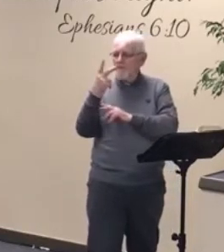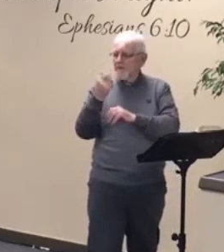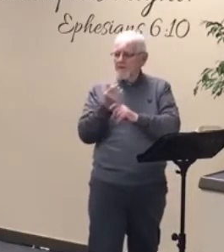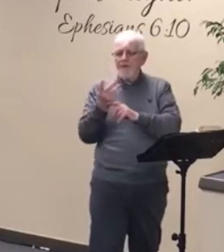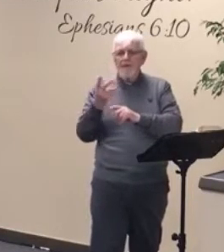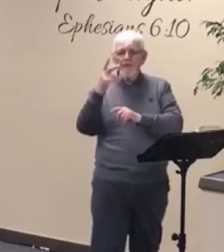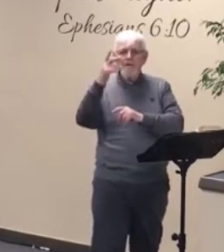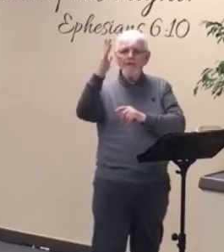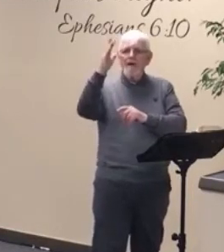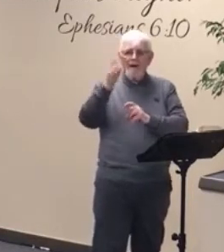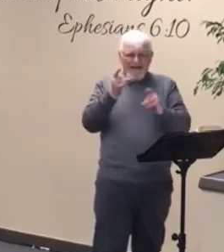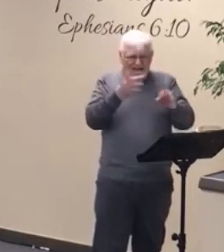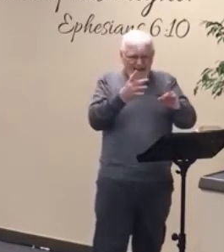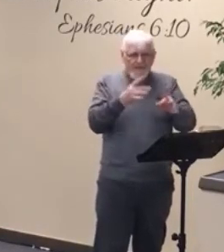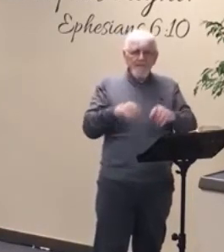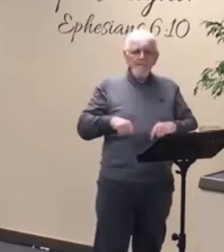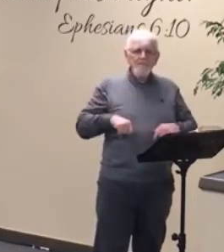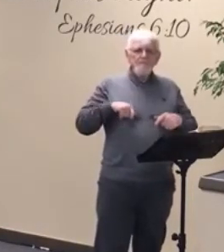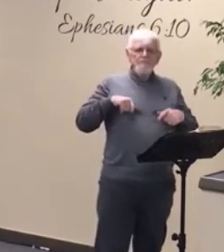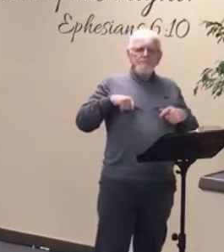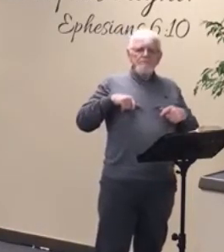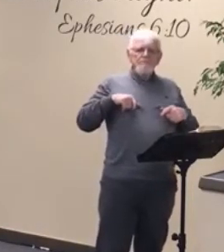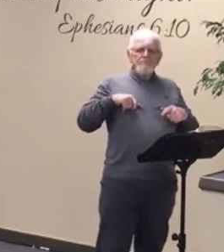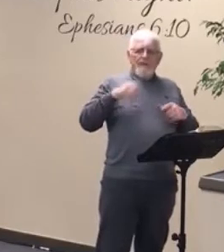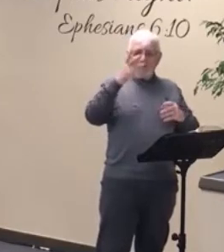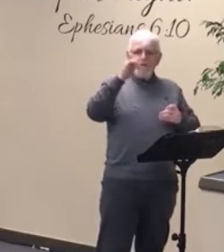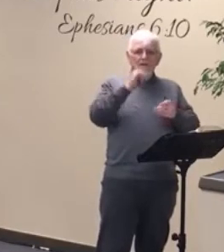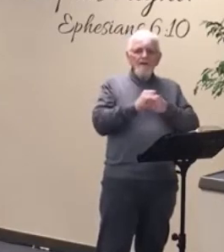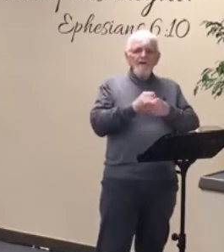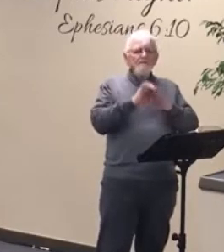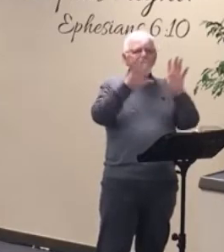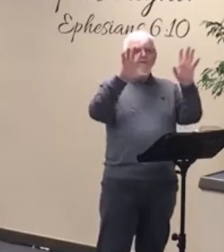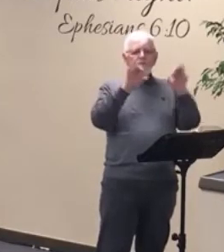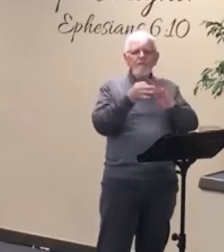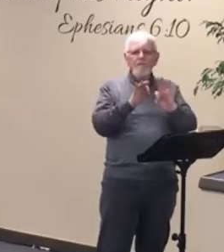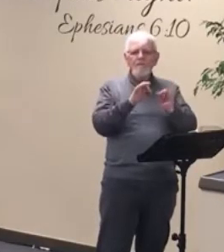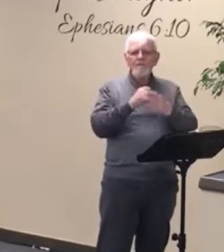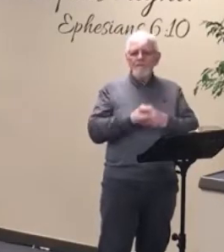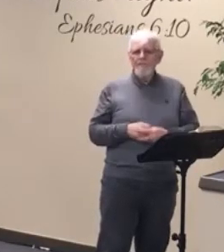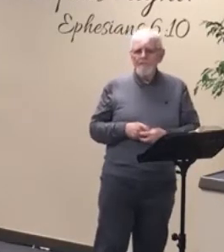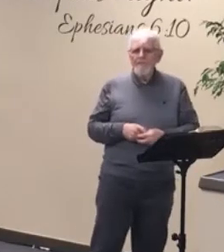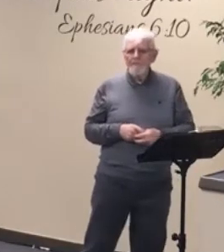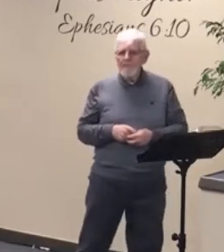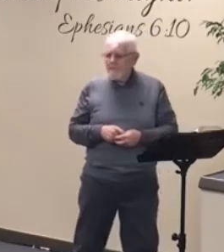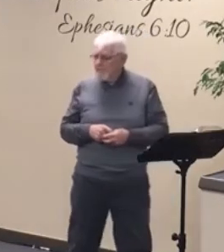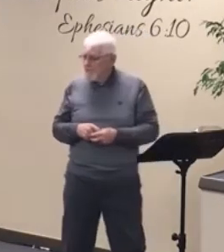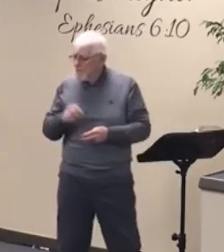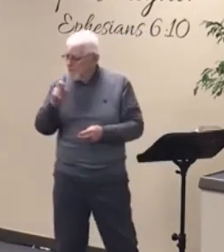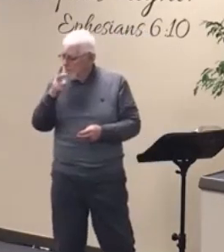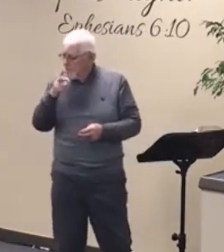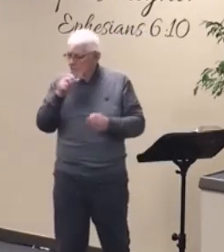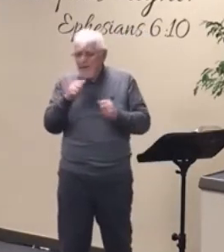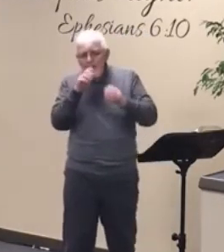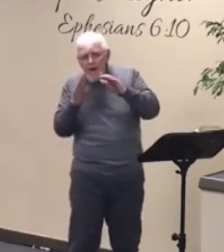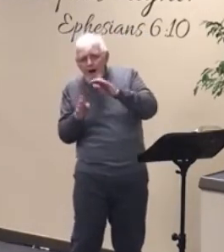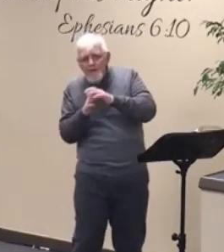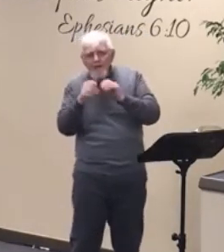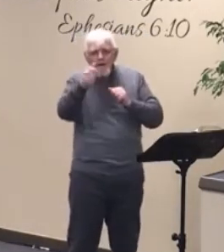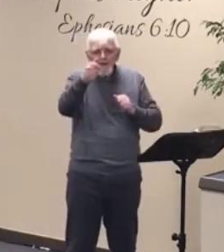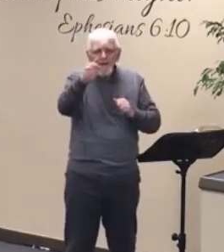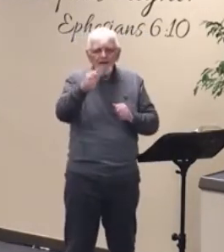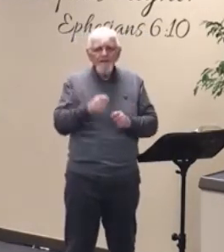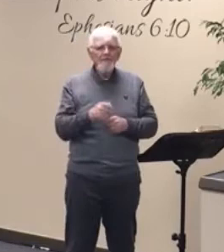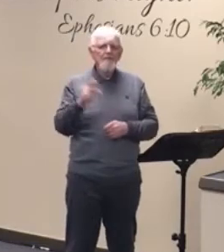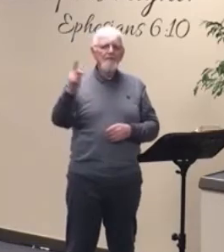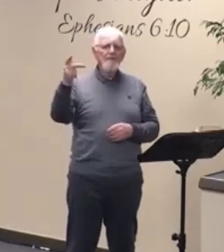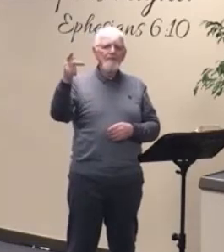one, God hates pride. We know that. That's very clear in Scripture. We're not going to run all those references today. Number two, you can humble yourself. And number